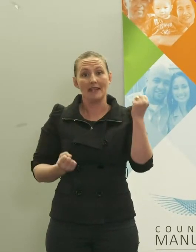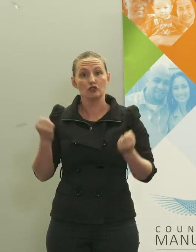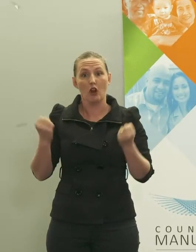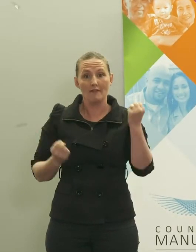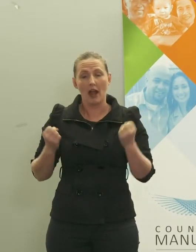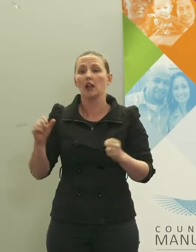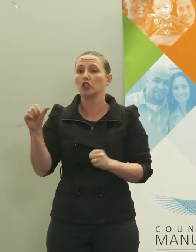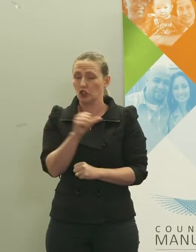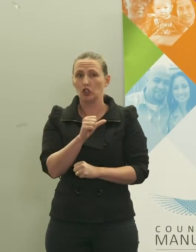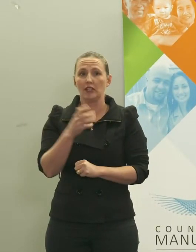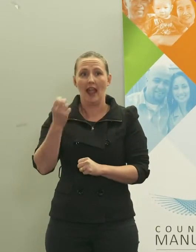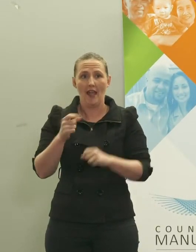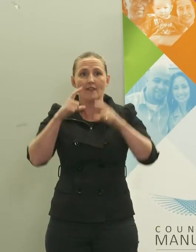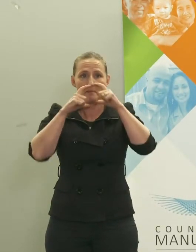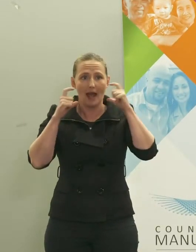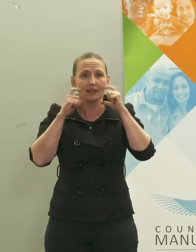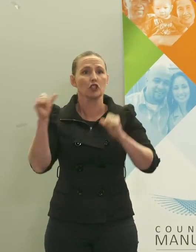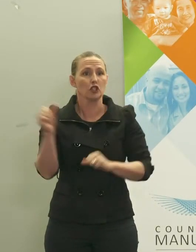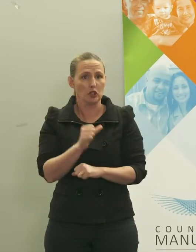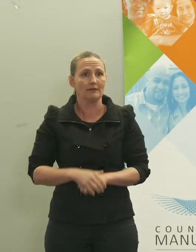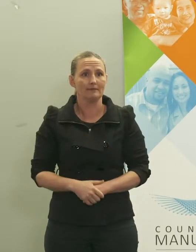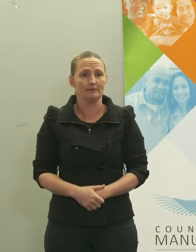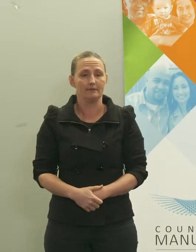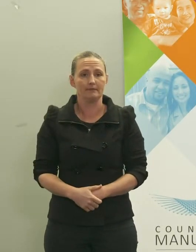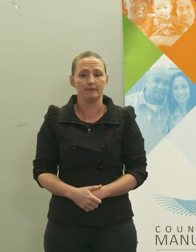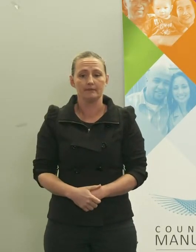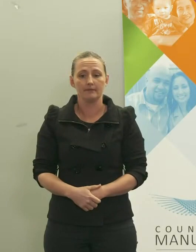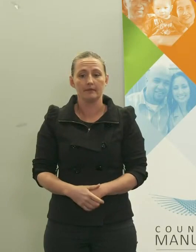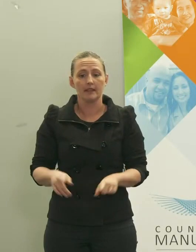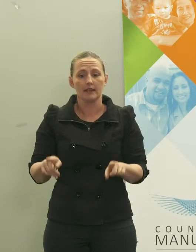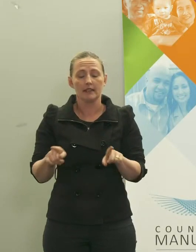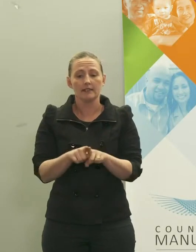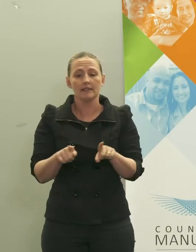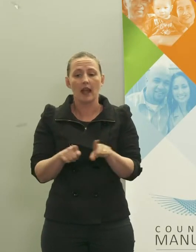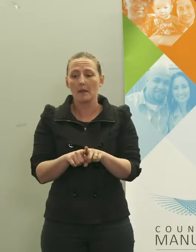the drivers of small transport passenger,